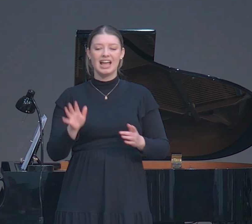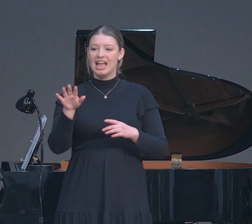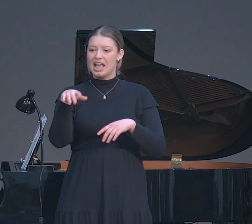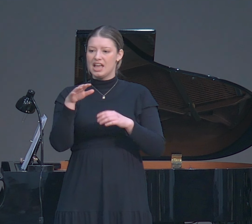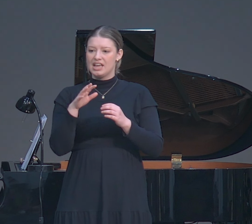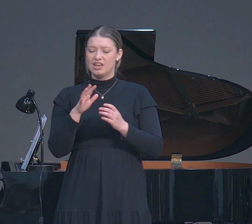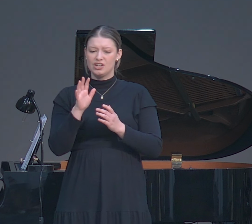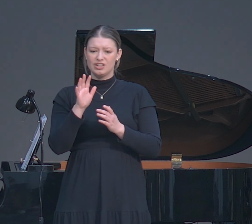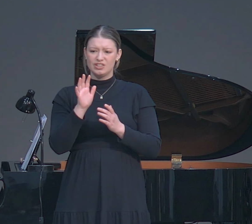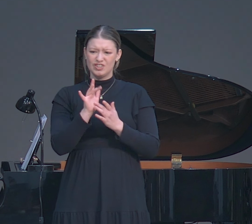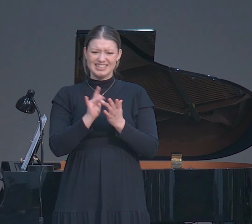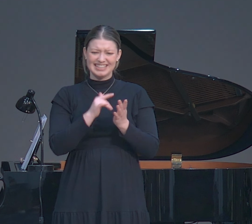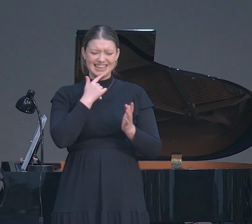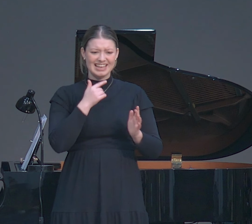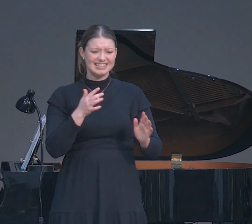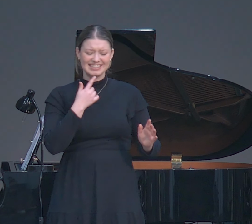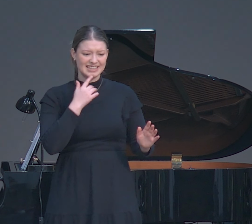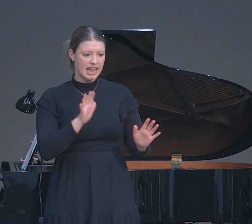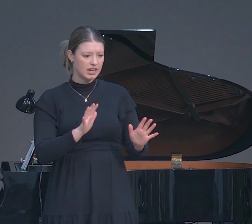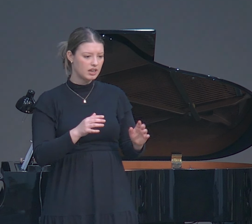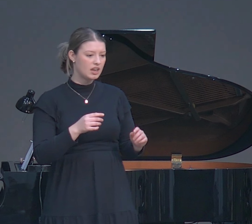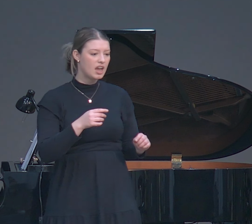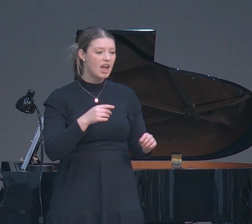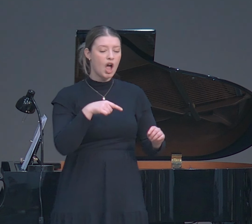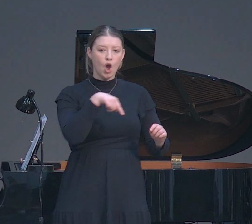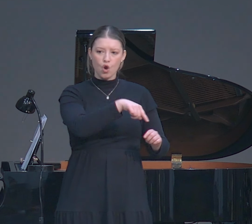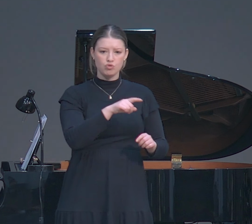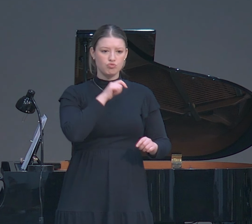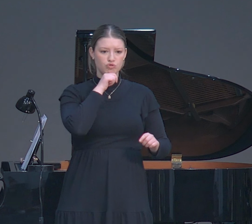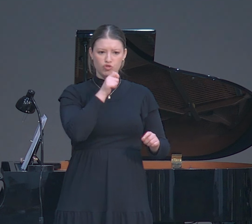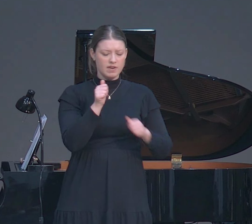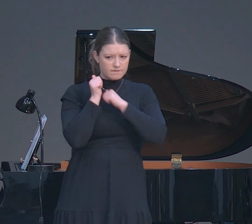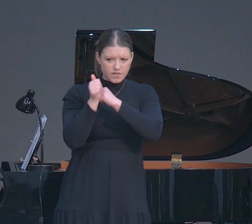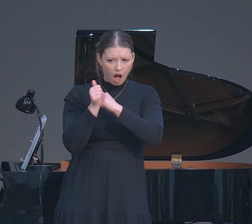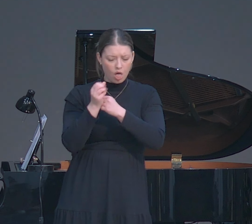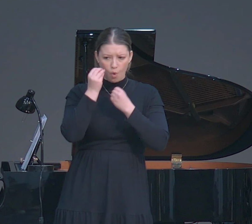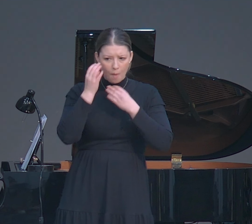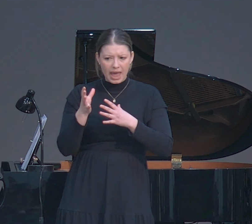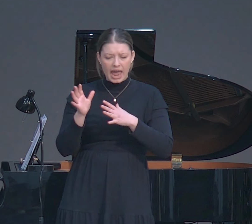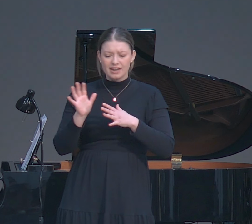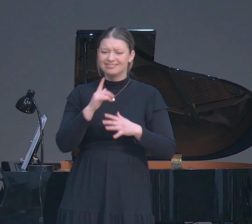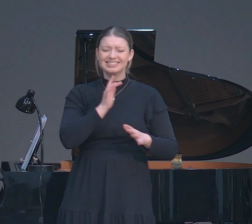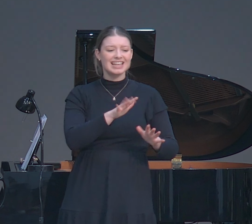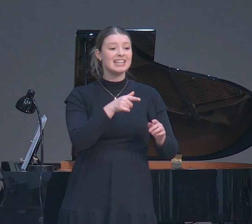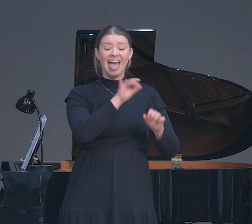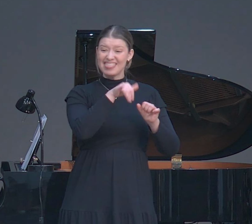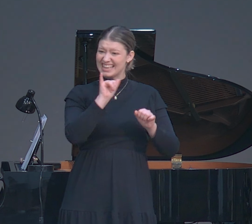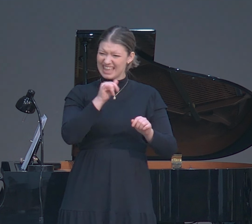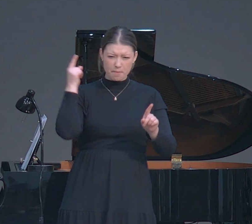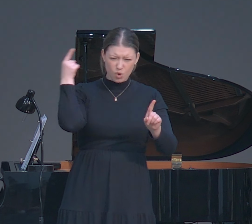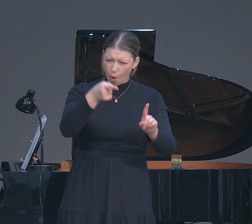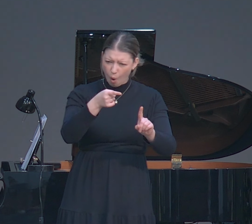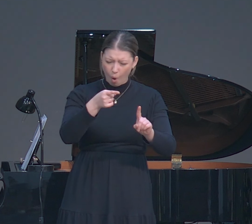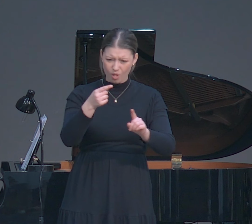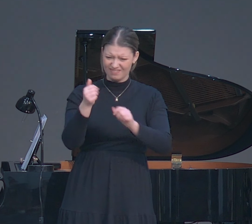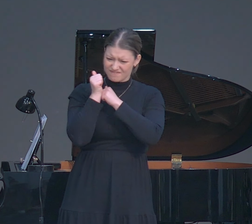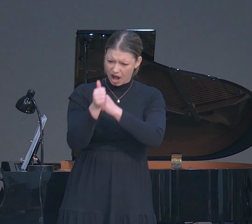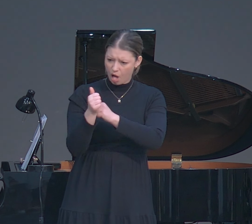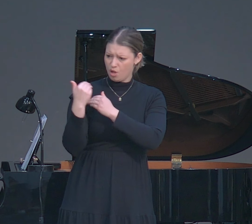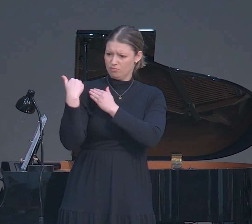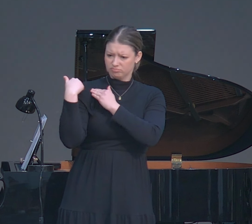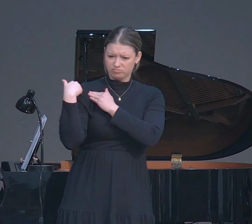their theology, but instead just to change their geography. Keep the same mission. Move it on. Don't stay and